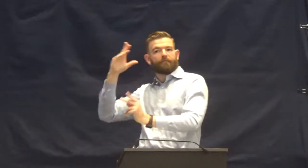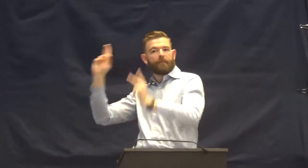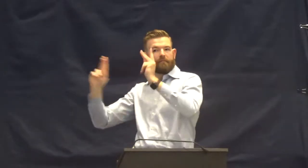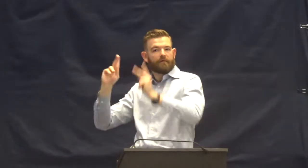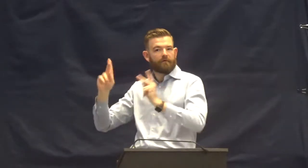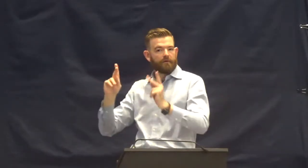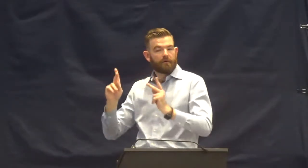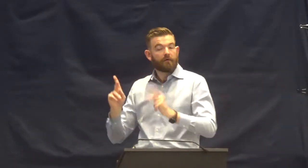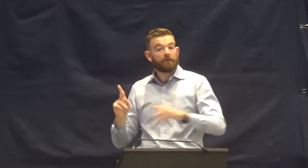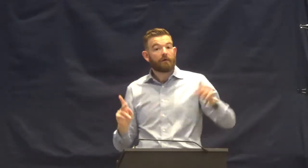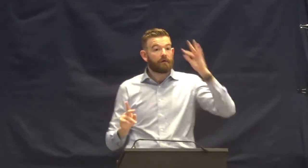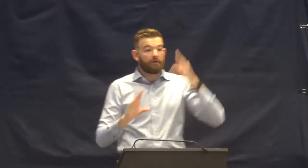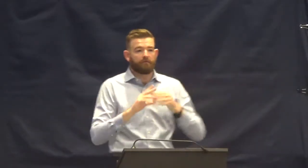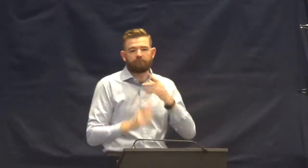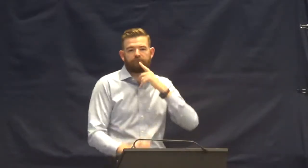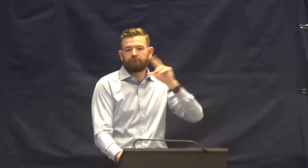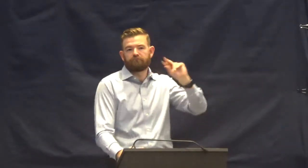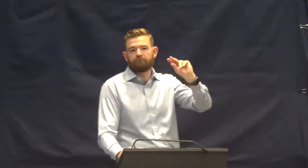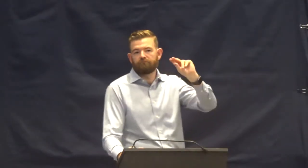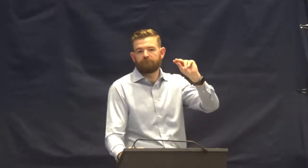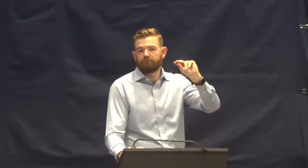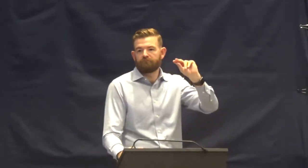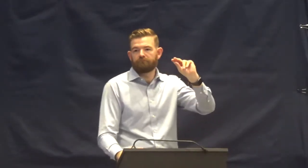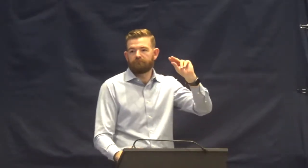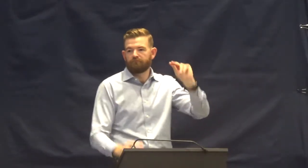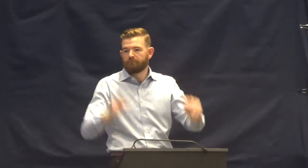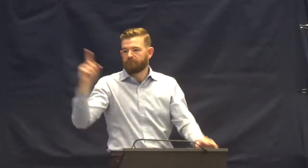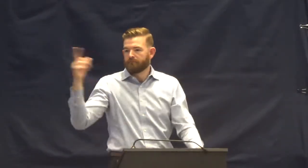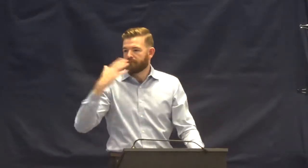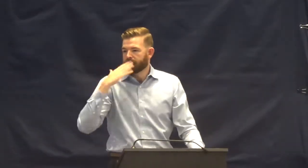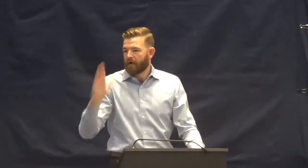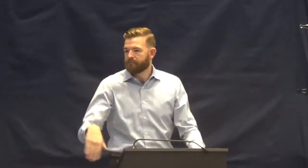wealth and showing that they were good people.